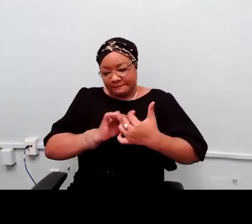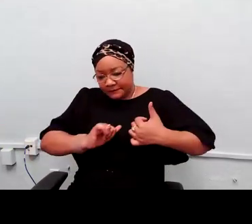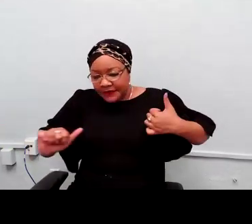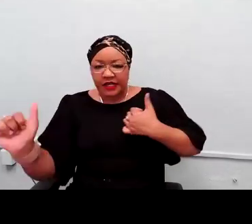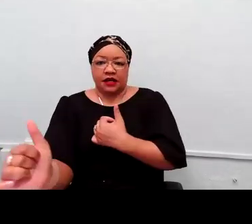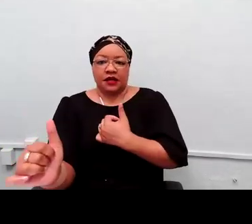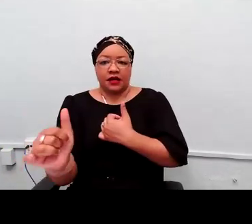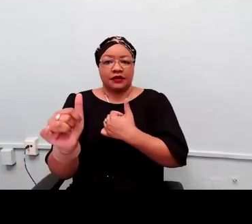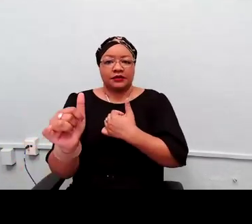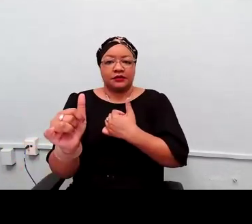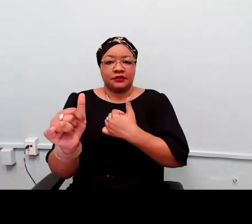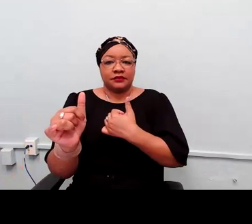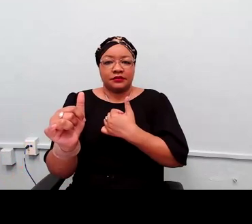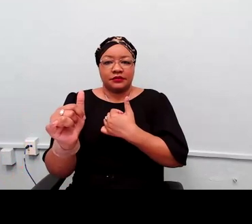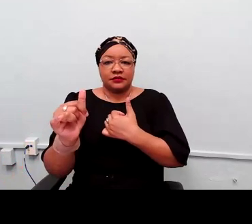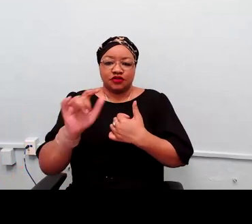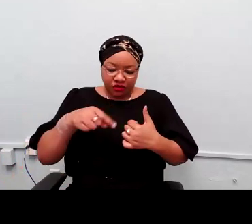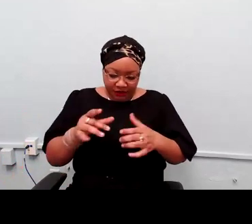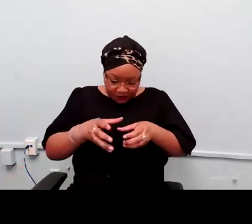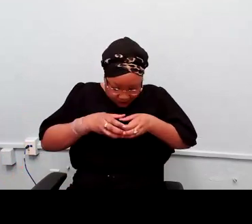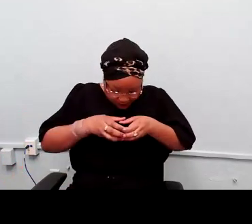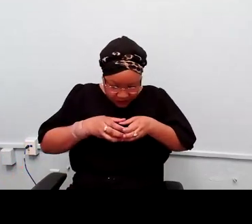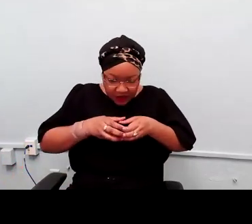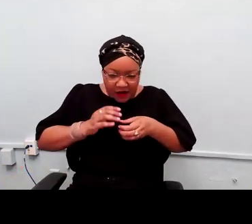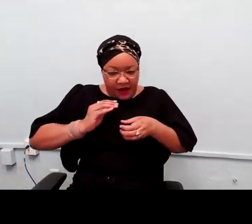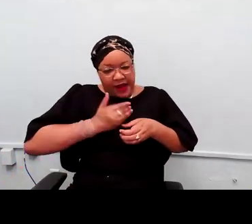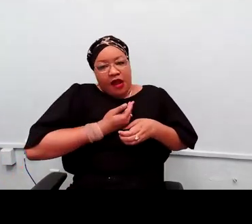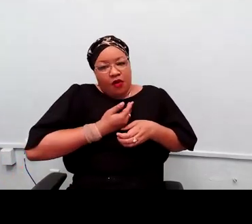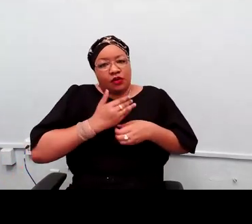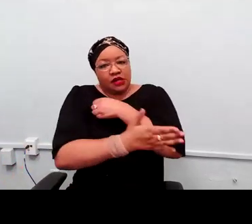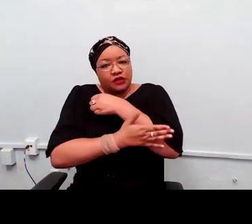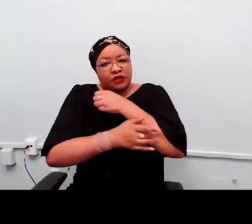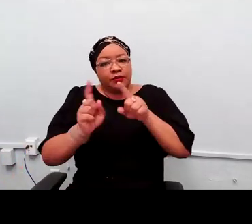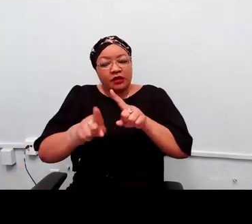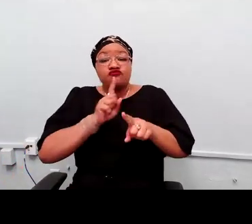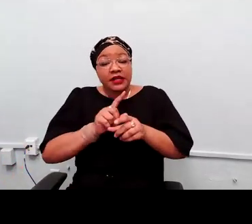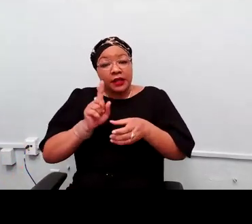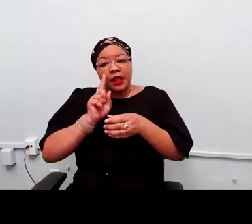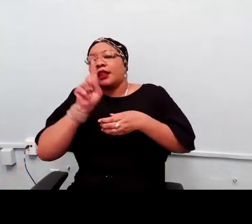of our border. So that's what